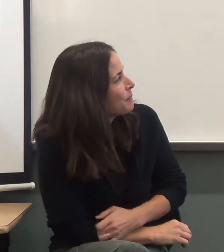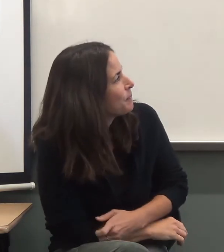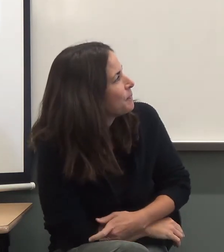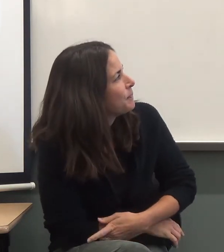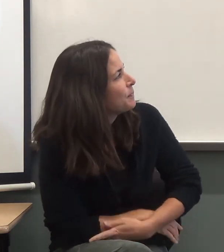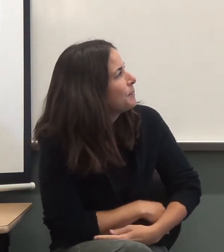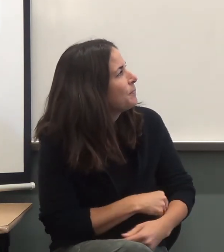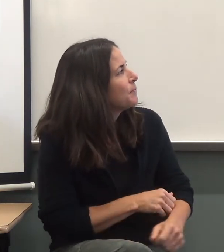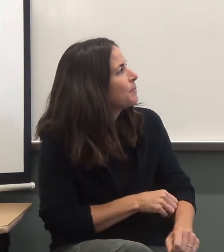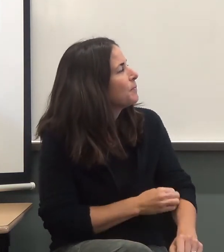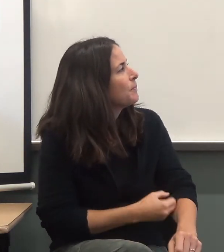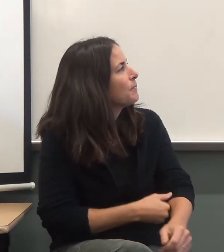example sentence. Now check it out.